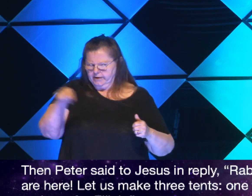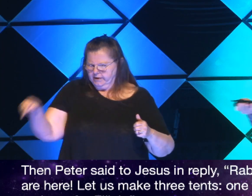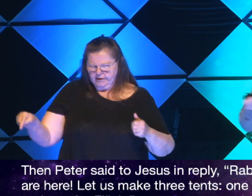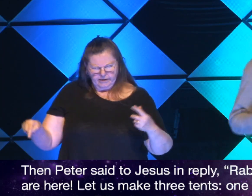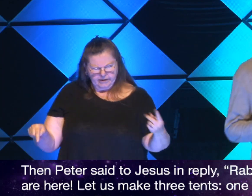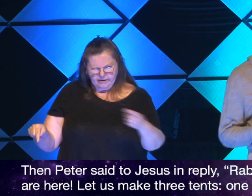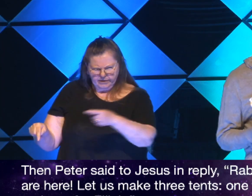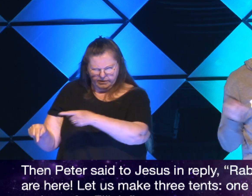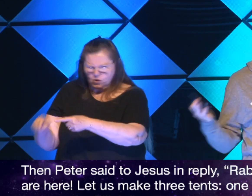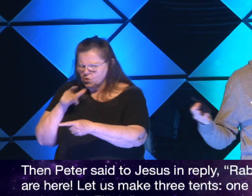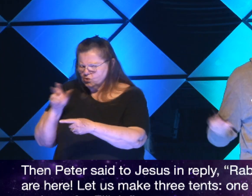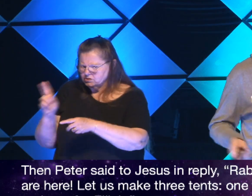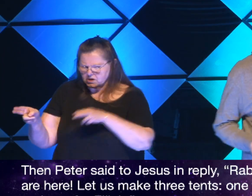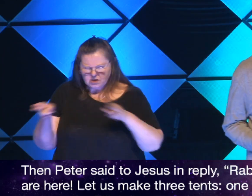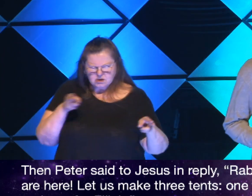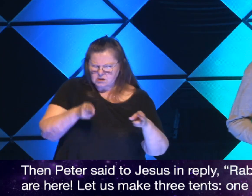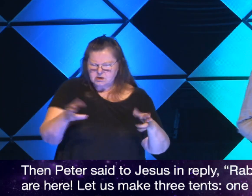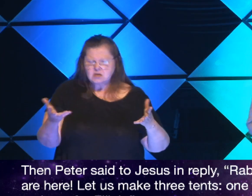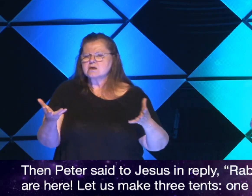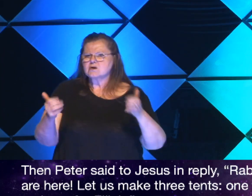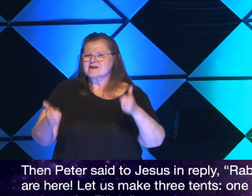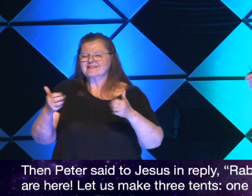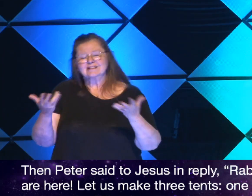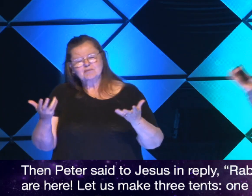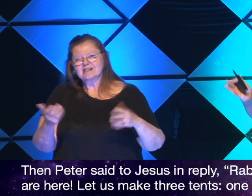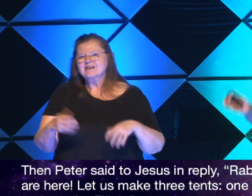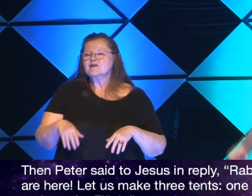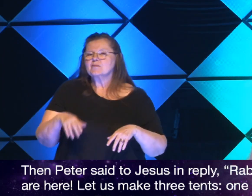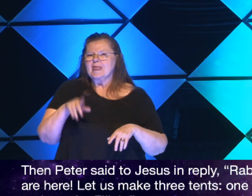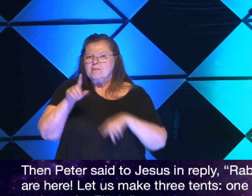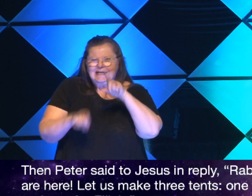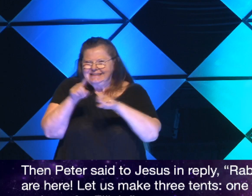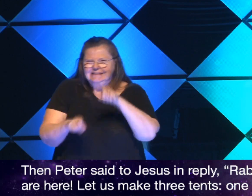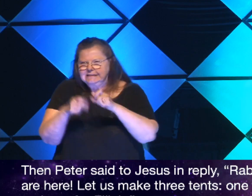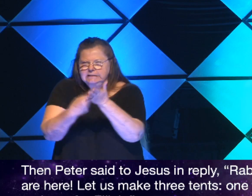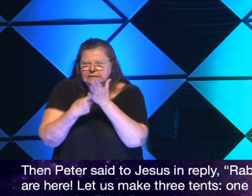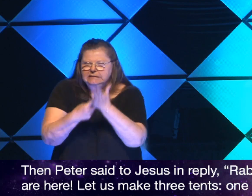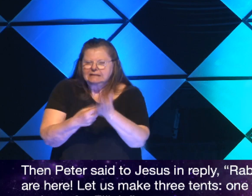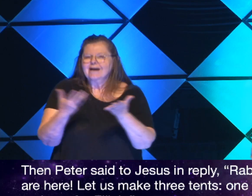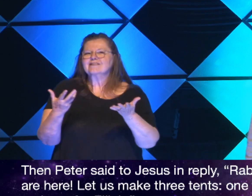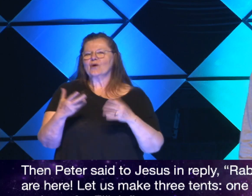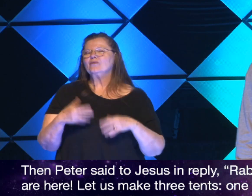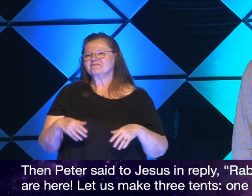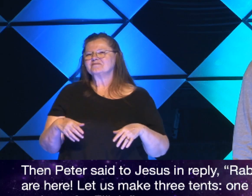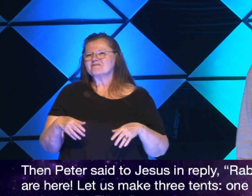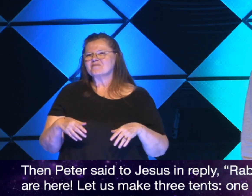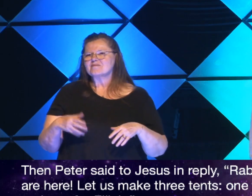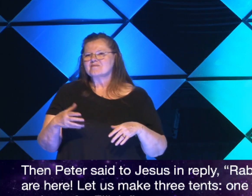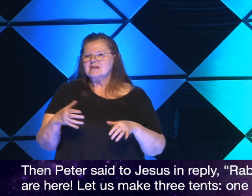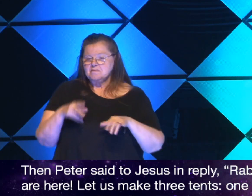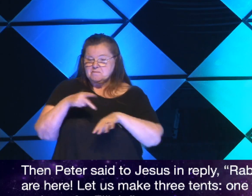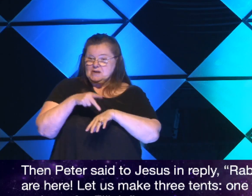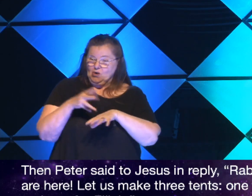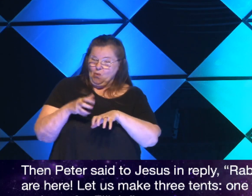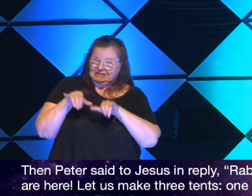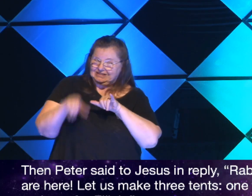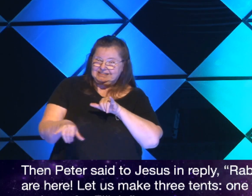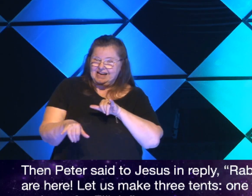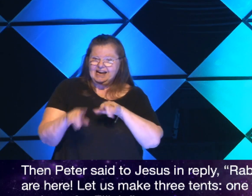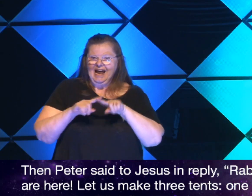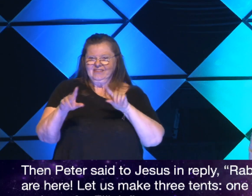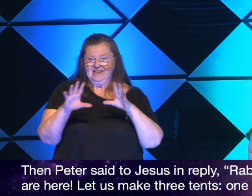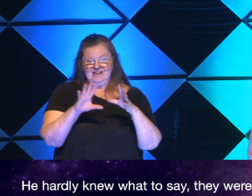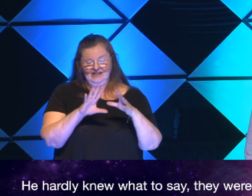Right? So, who gets Elijah? We're going to get to ask all our questions, right? He wants to stay there. And this text says